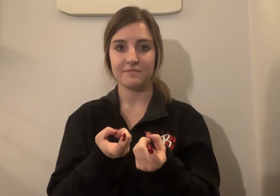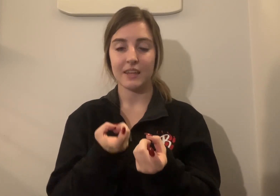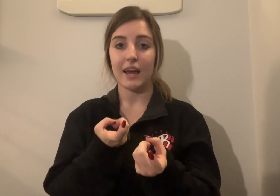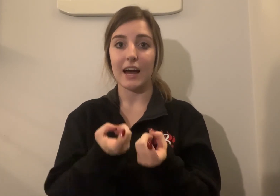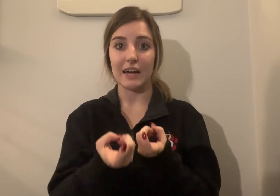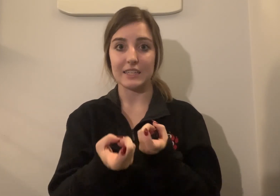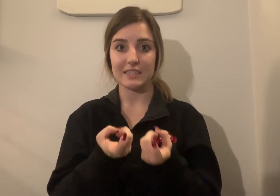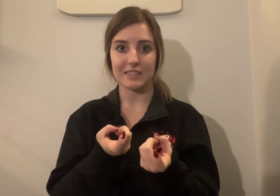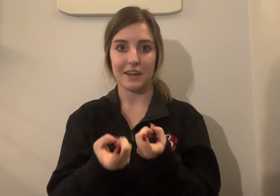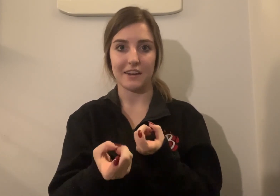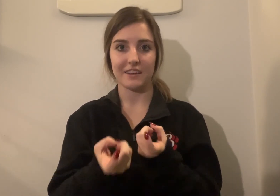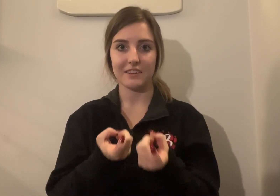Ice skating.